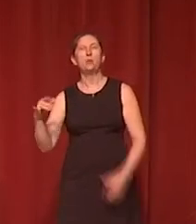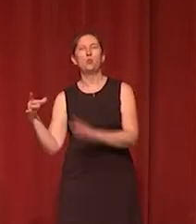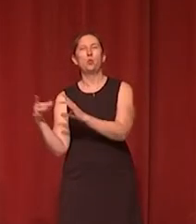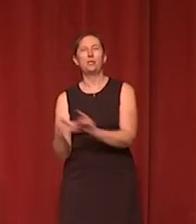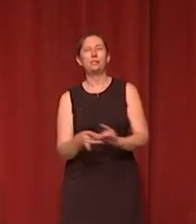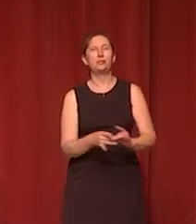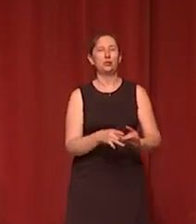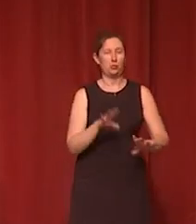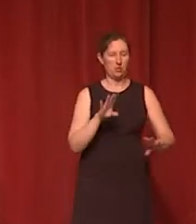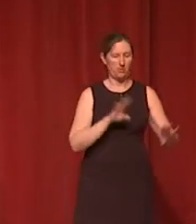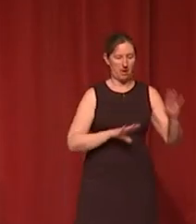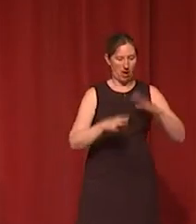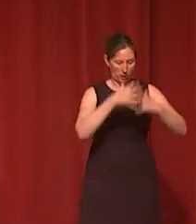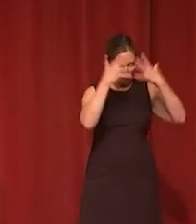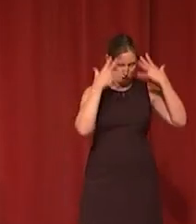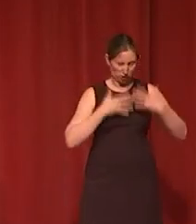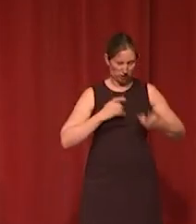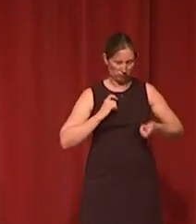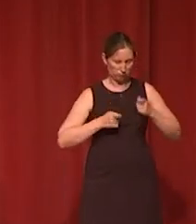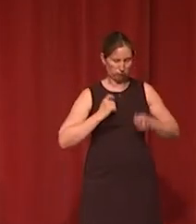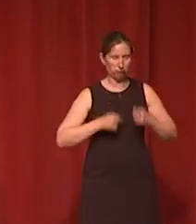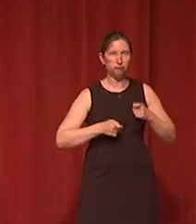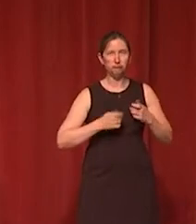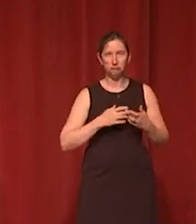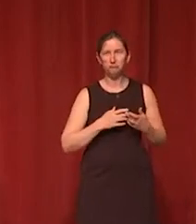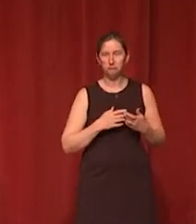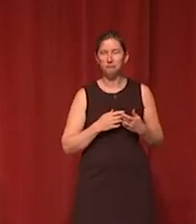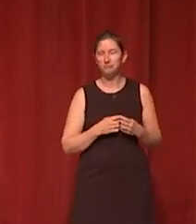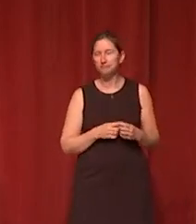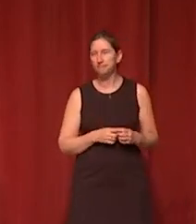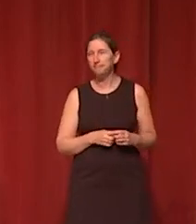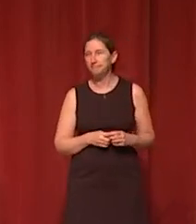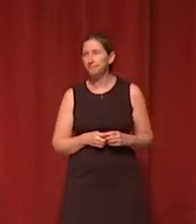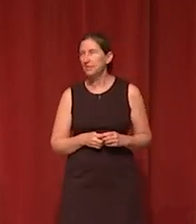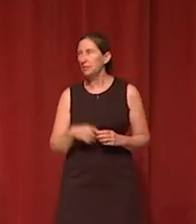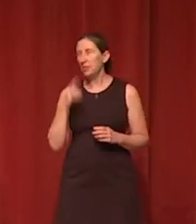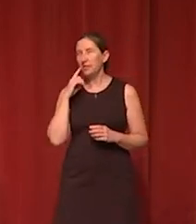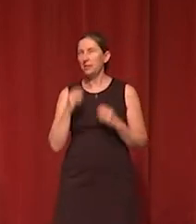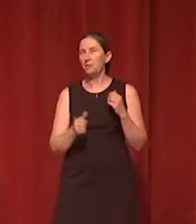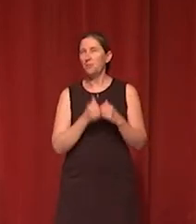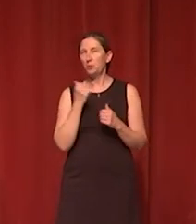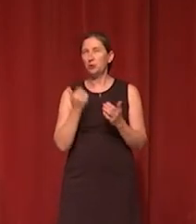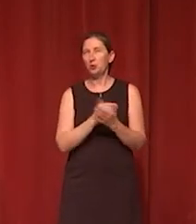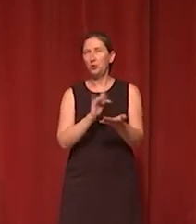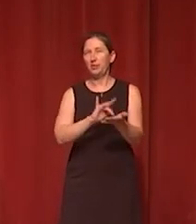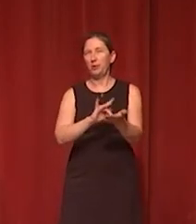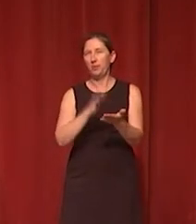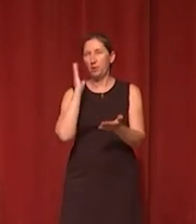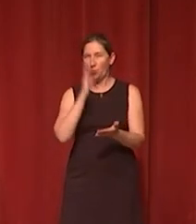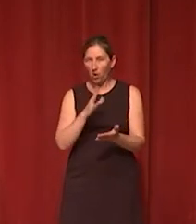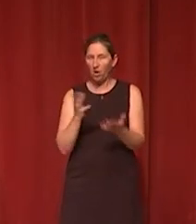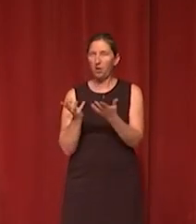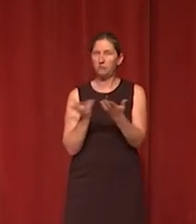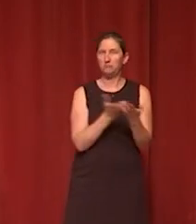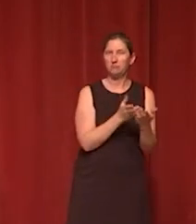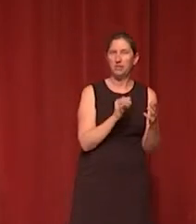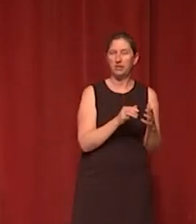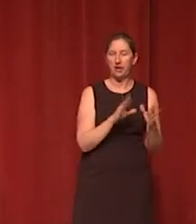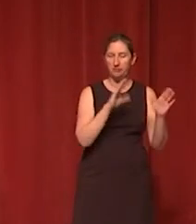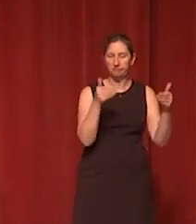in that essence, they're all that type of biologic therapy as we go forward. Great, thank you.